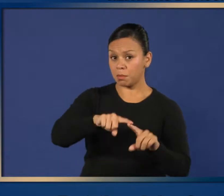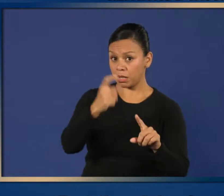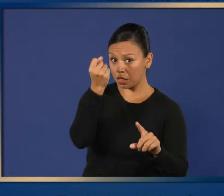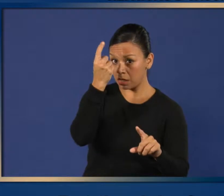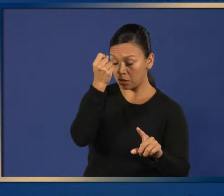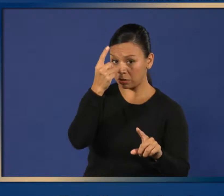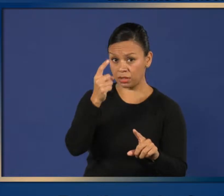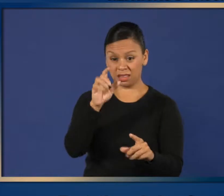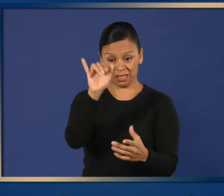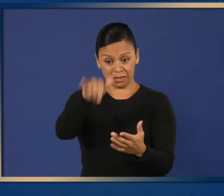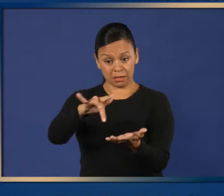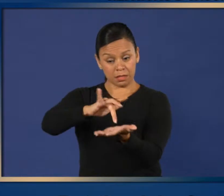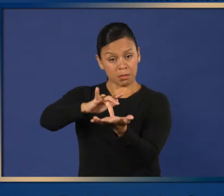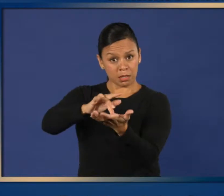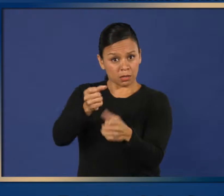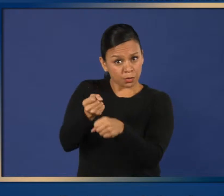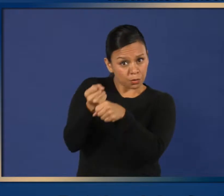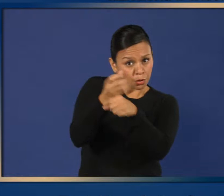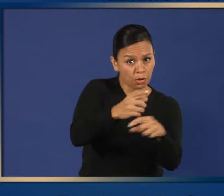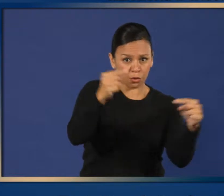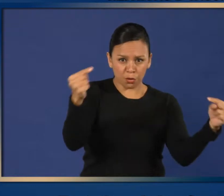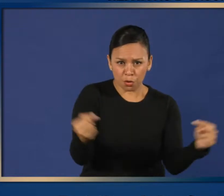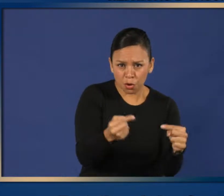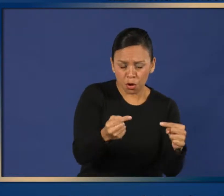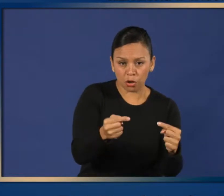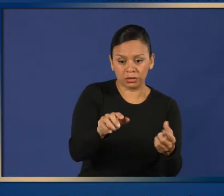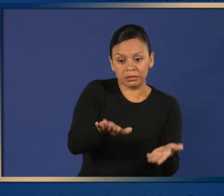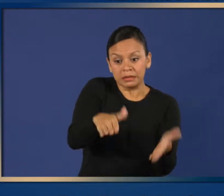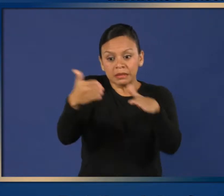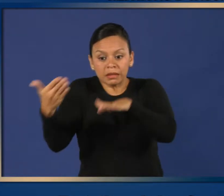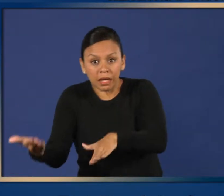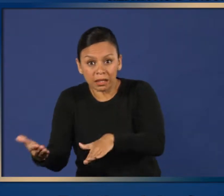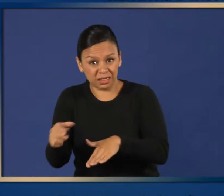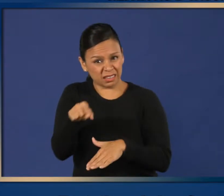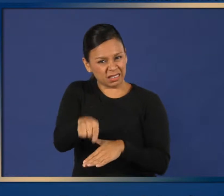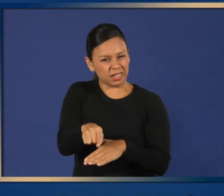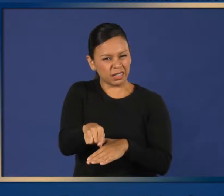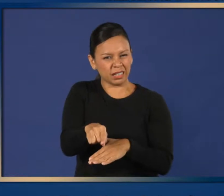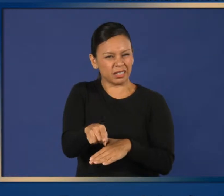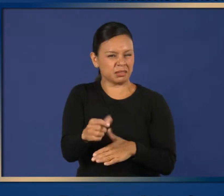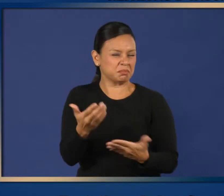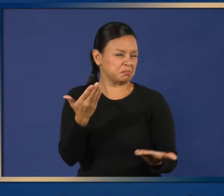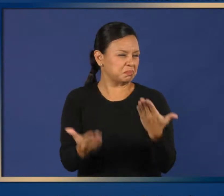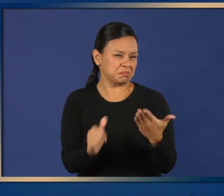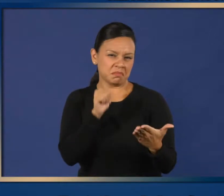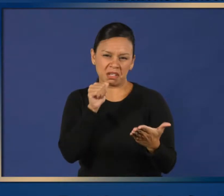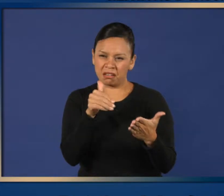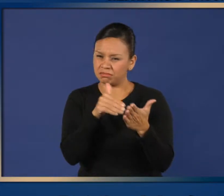of a vaccine causing serious harm or death is extremely small.